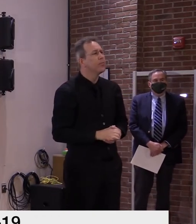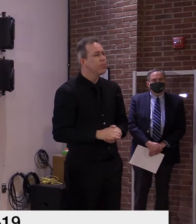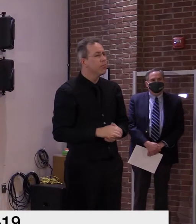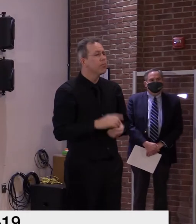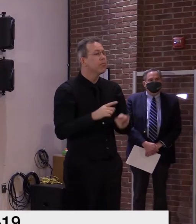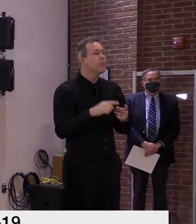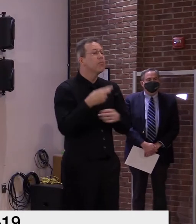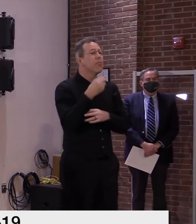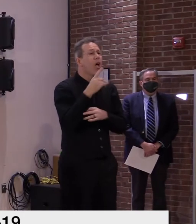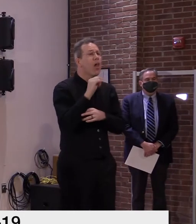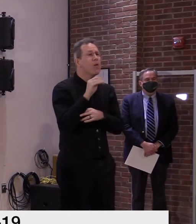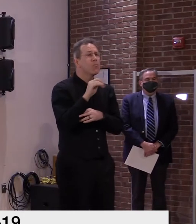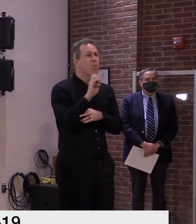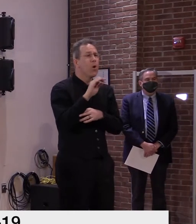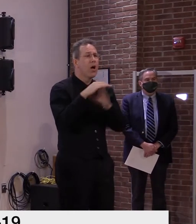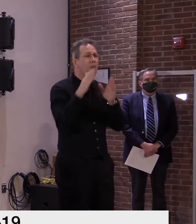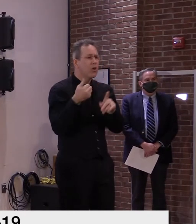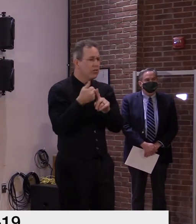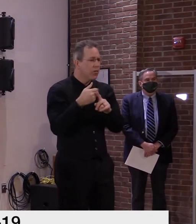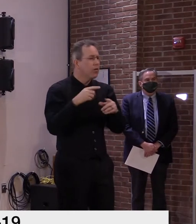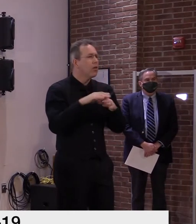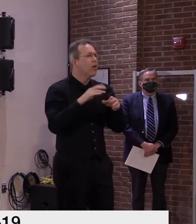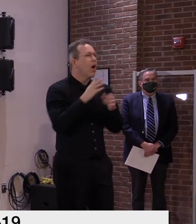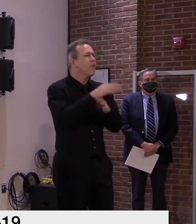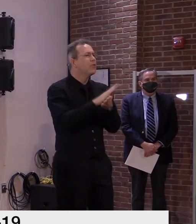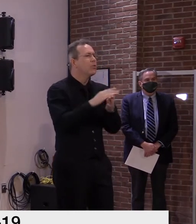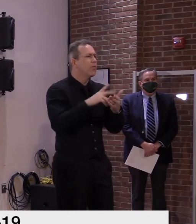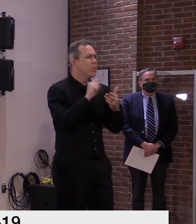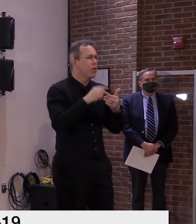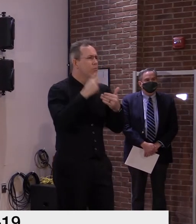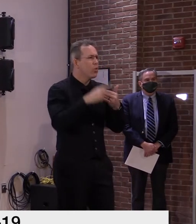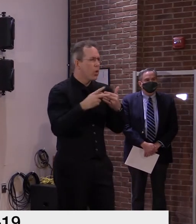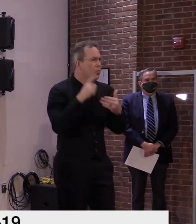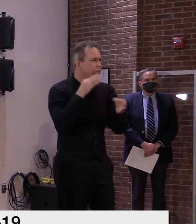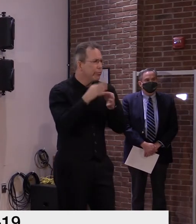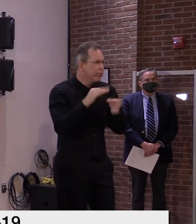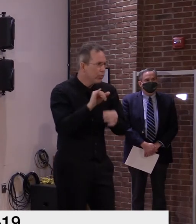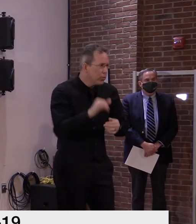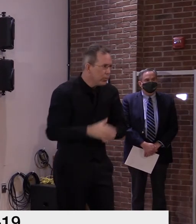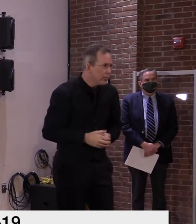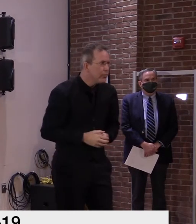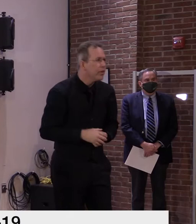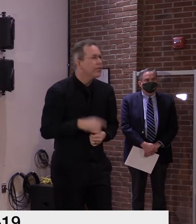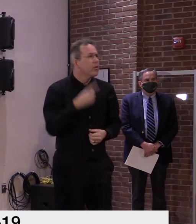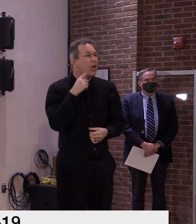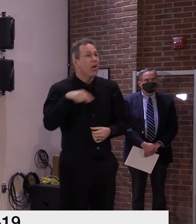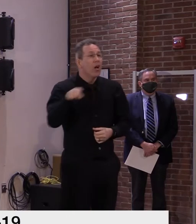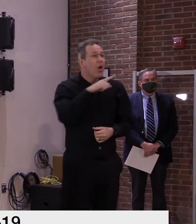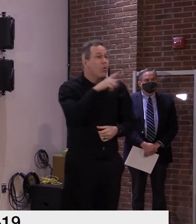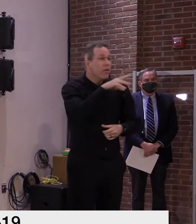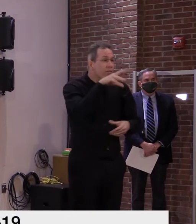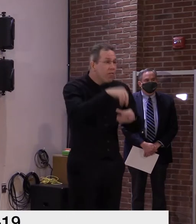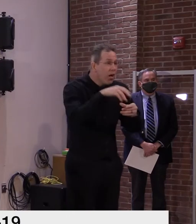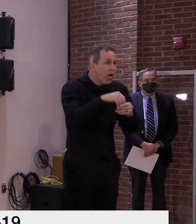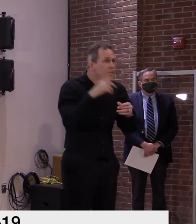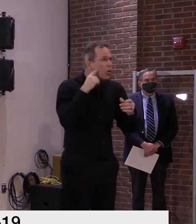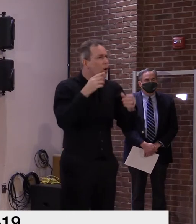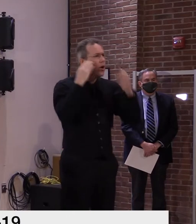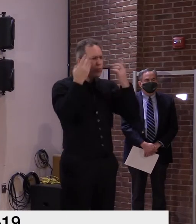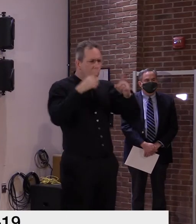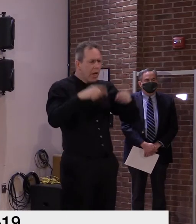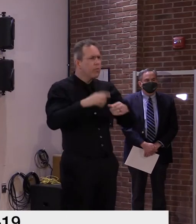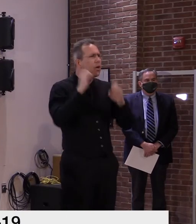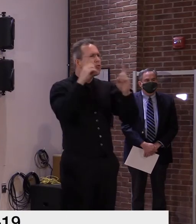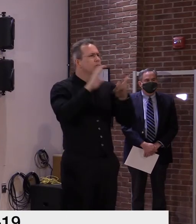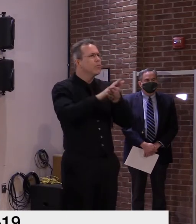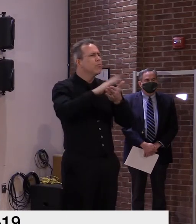why this is so important. But I want those involved in education to know. I understand the worries